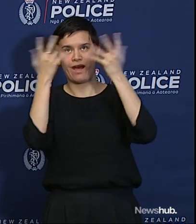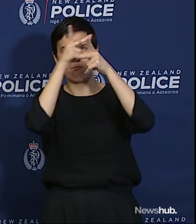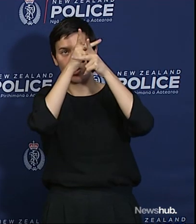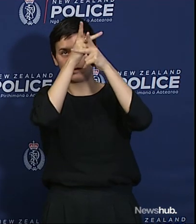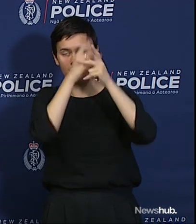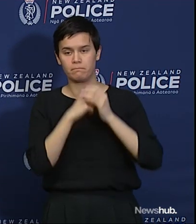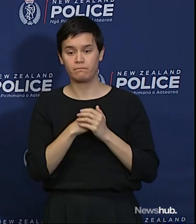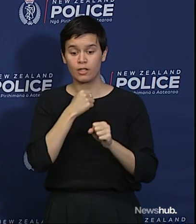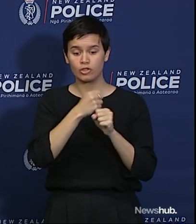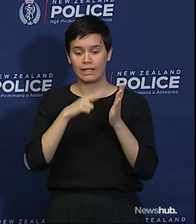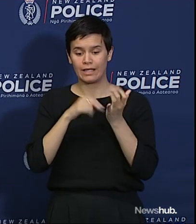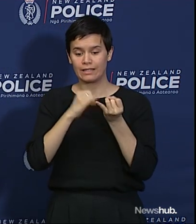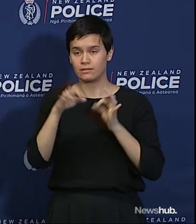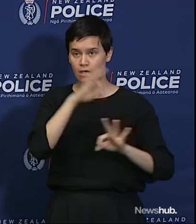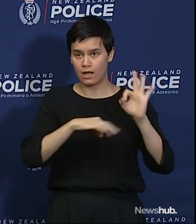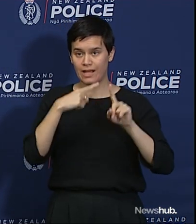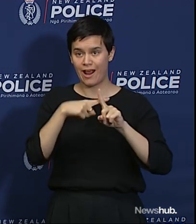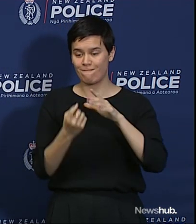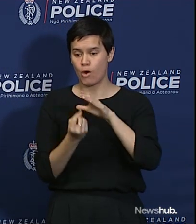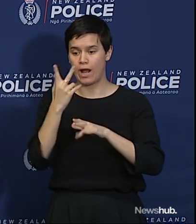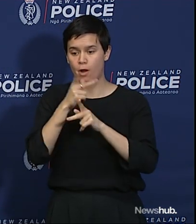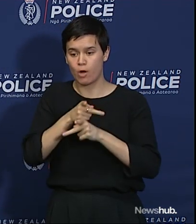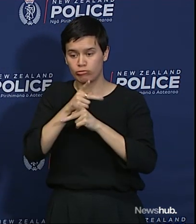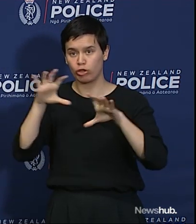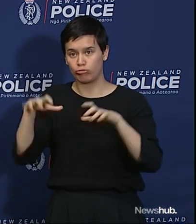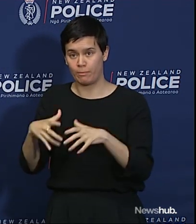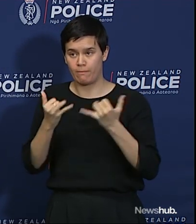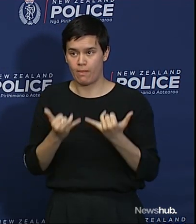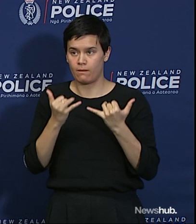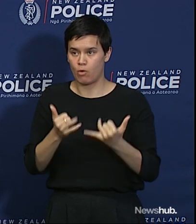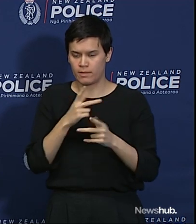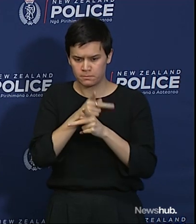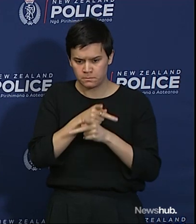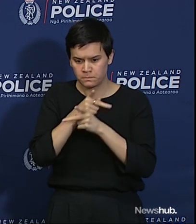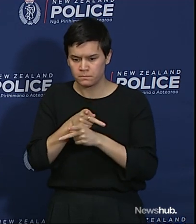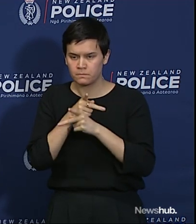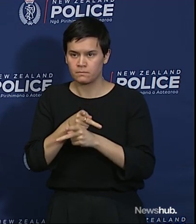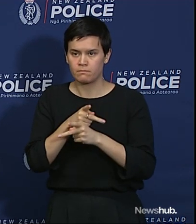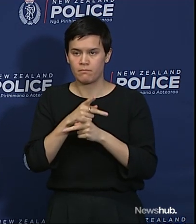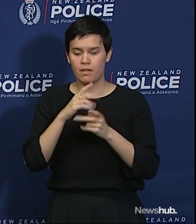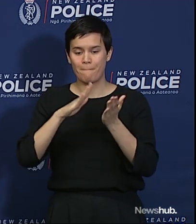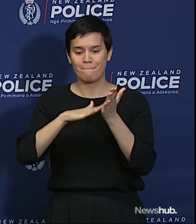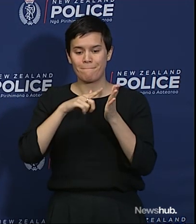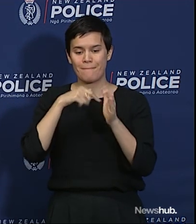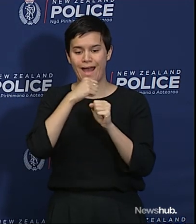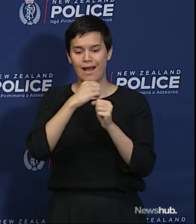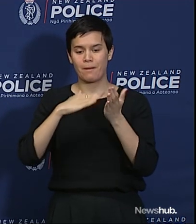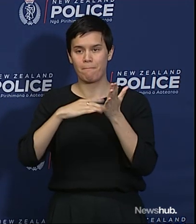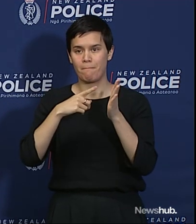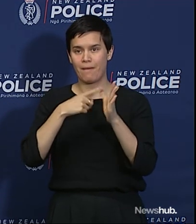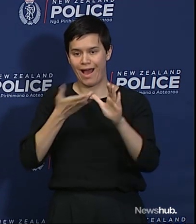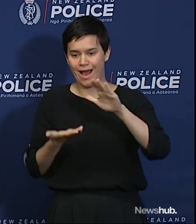GNS Science and the GeoNet Volcano Monitoring Group are currently analysing the state of the magma system within the